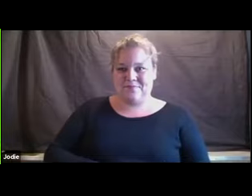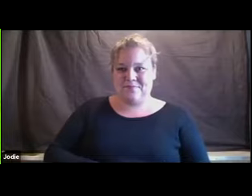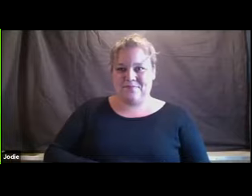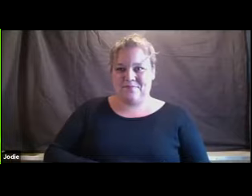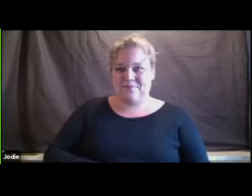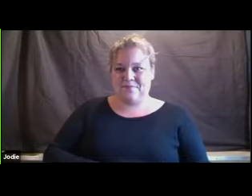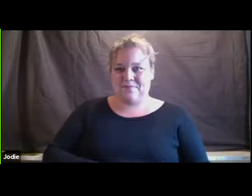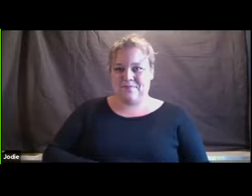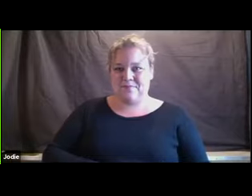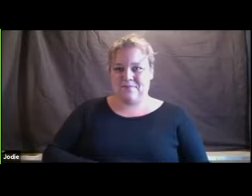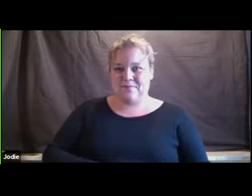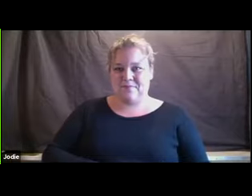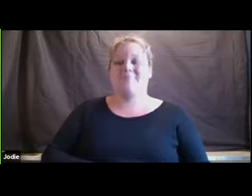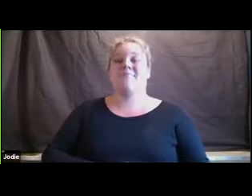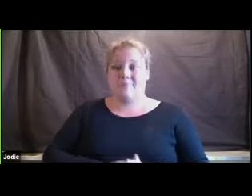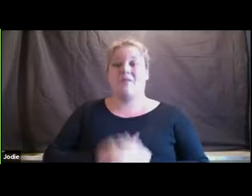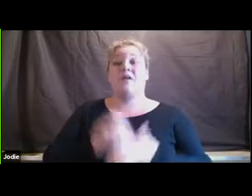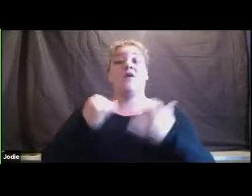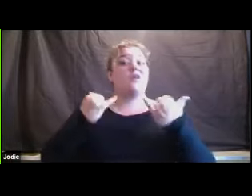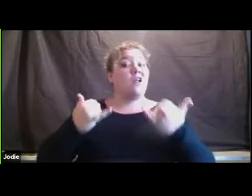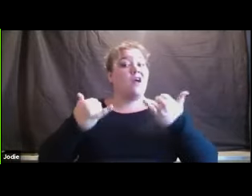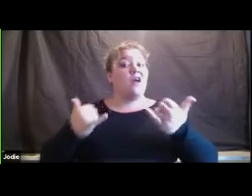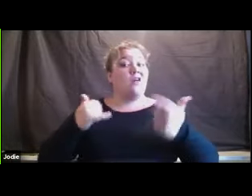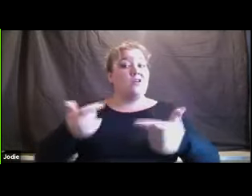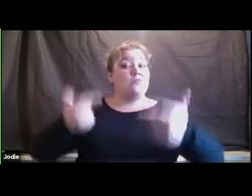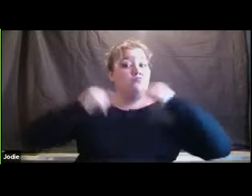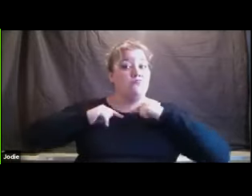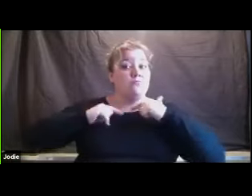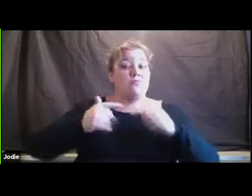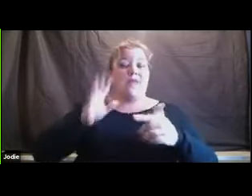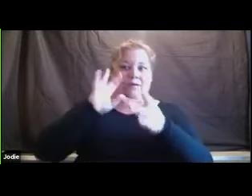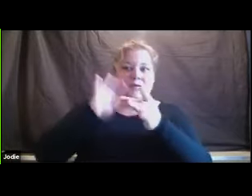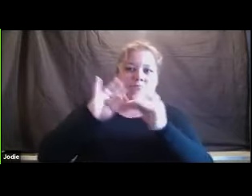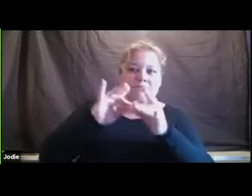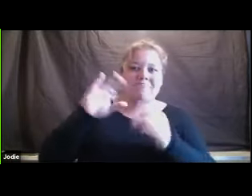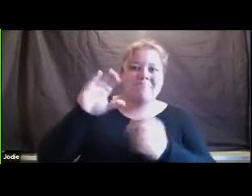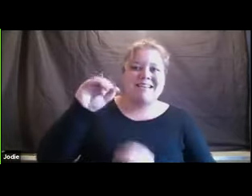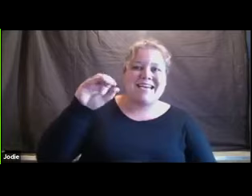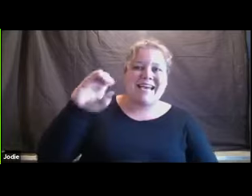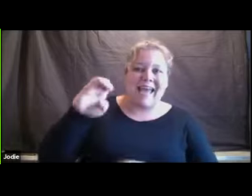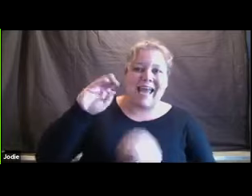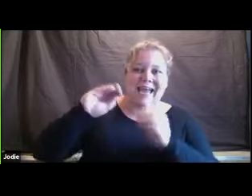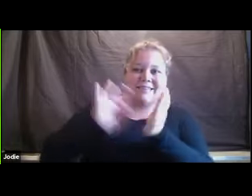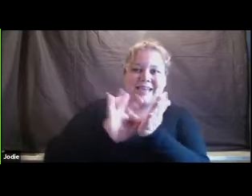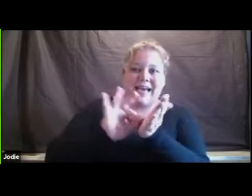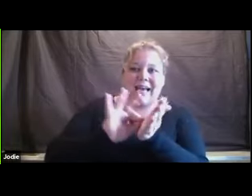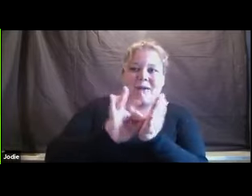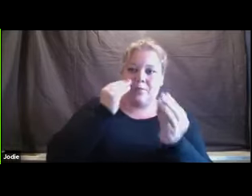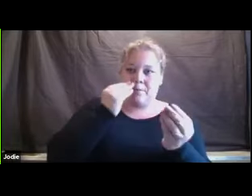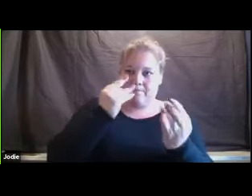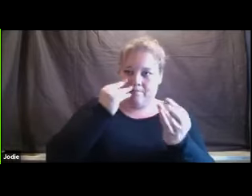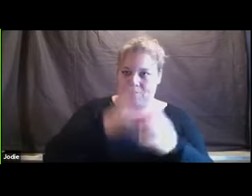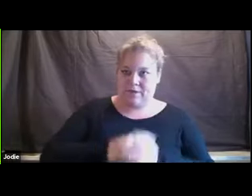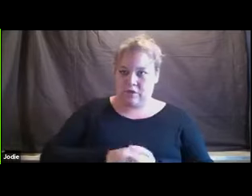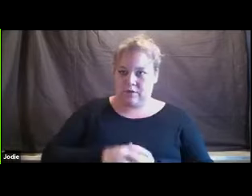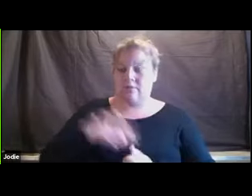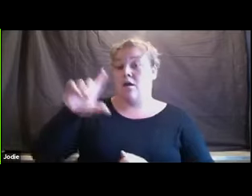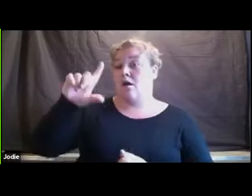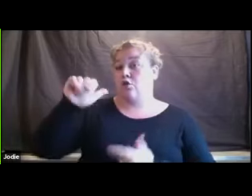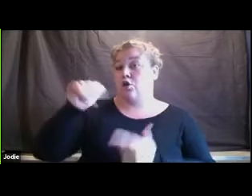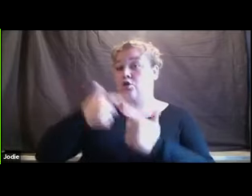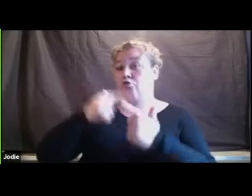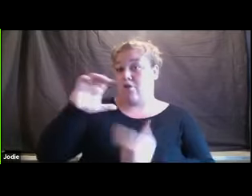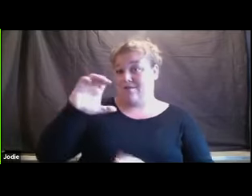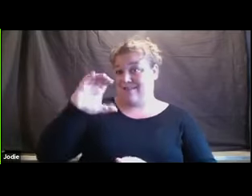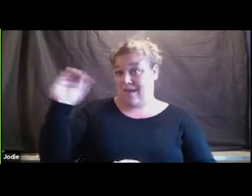So I will now move on to case count information. In La Crosse County, to start